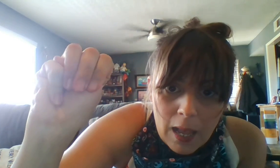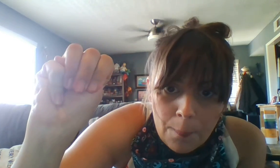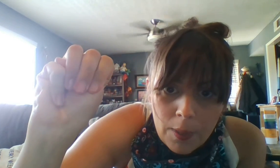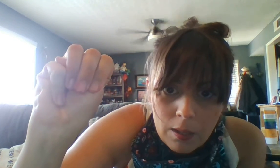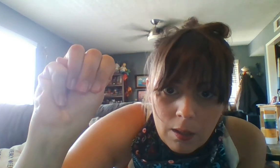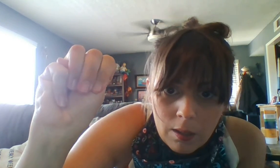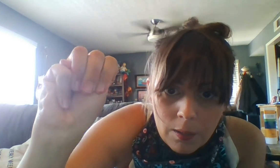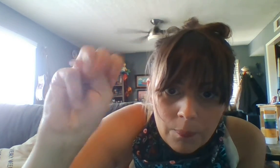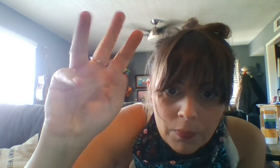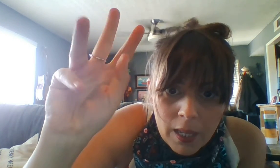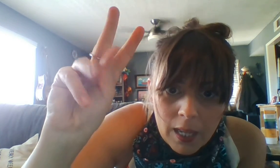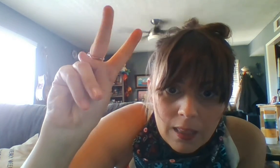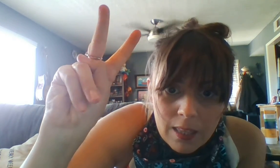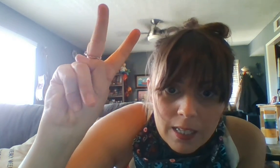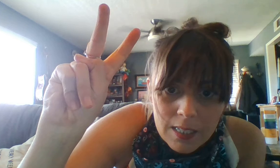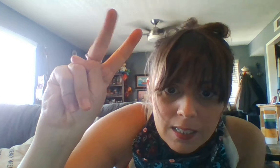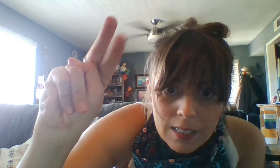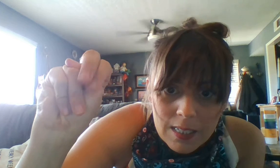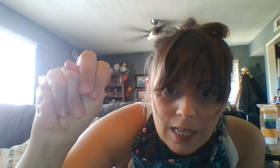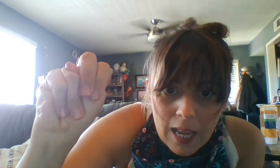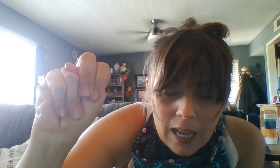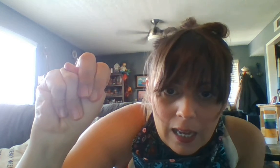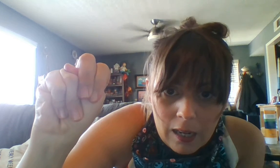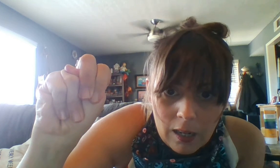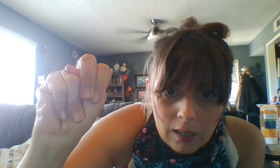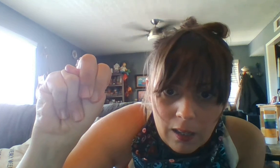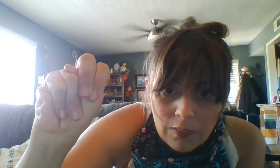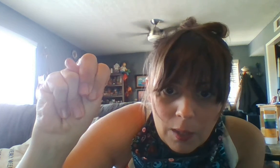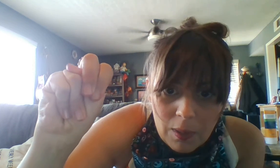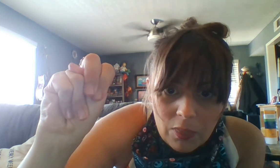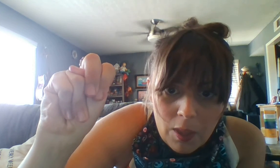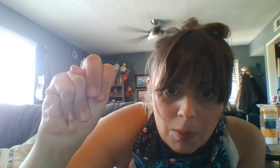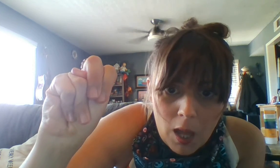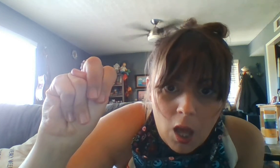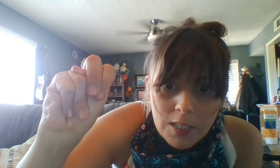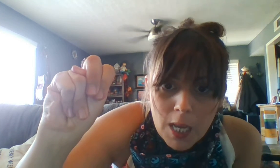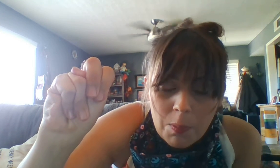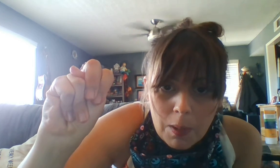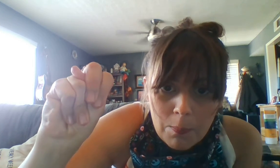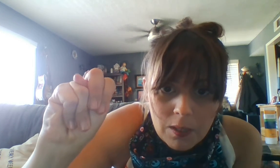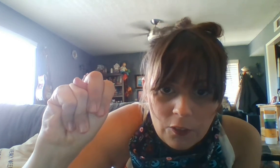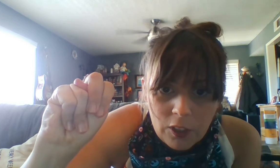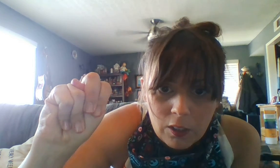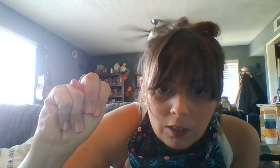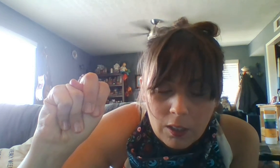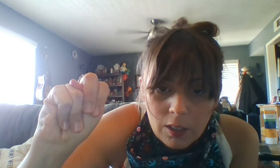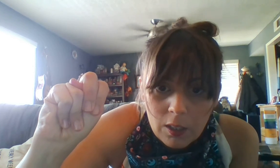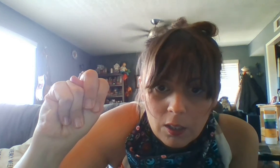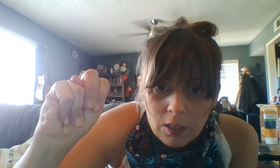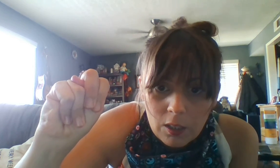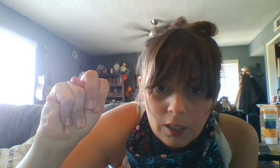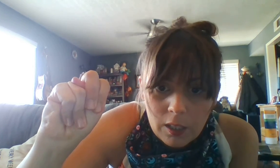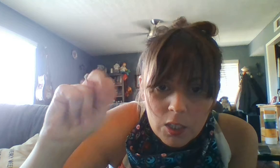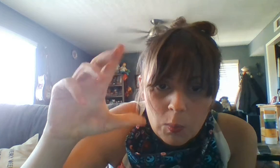M, and this is N. I've got my thumb on top of my middle finger. Good. So we